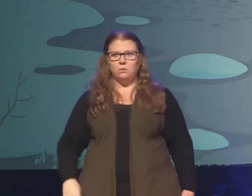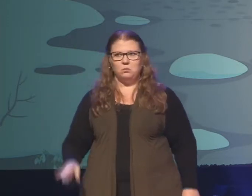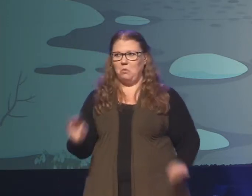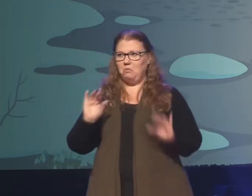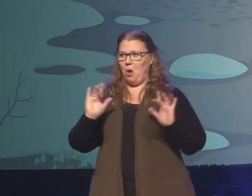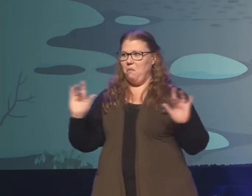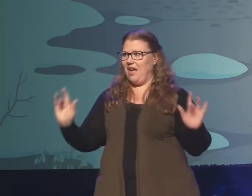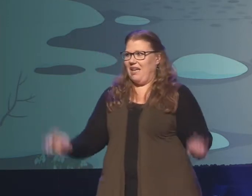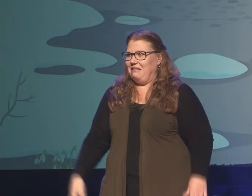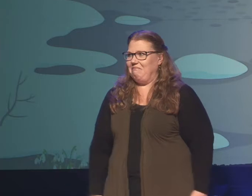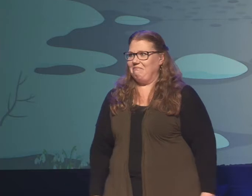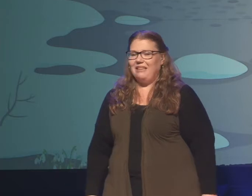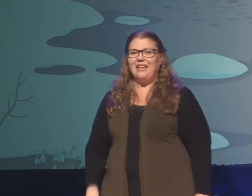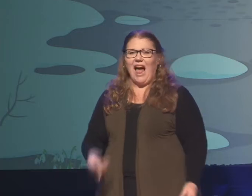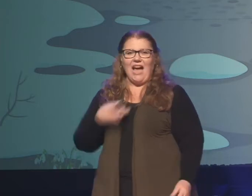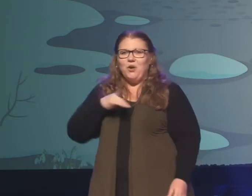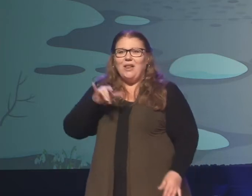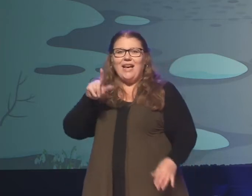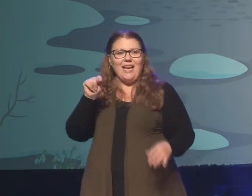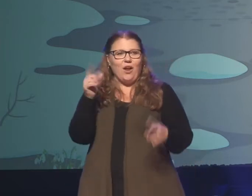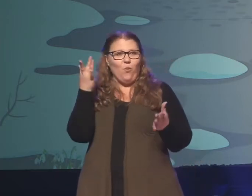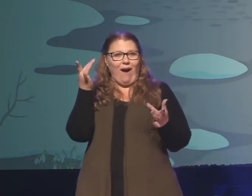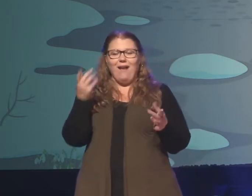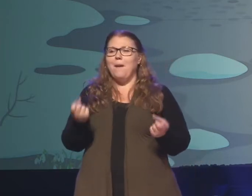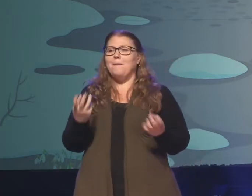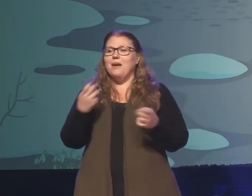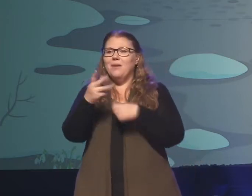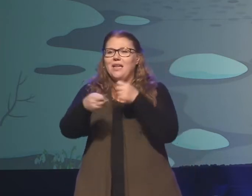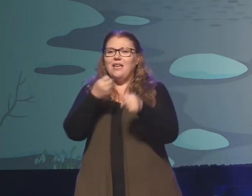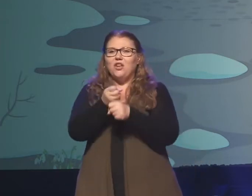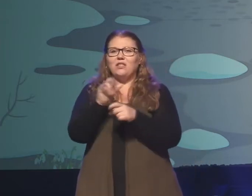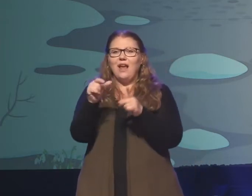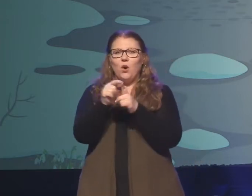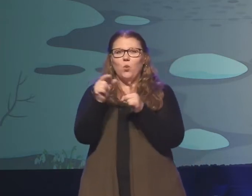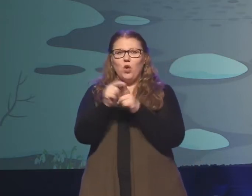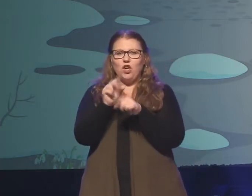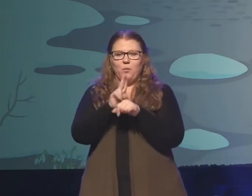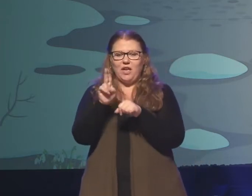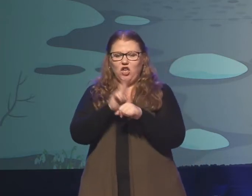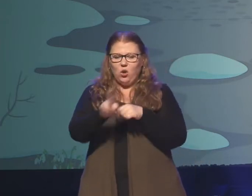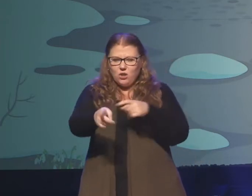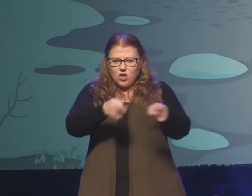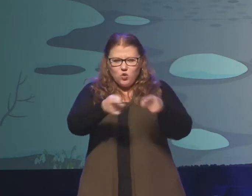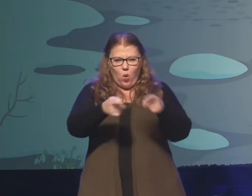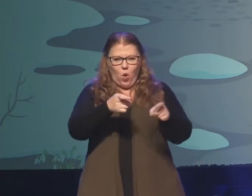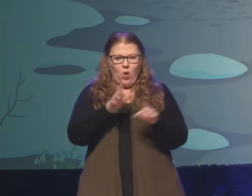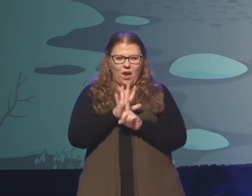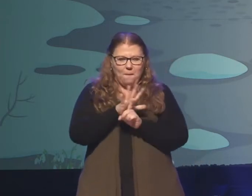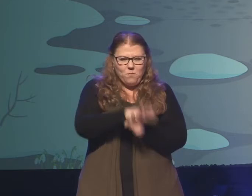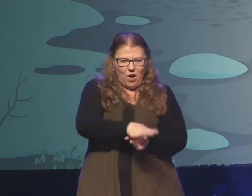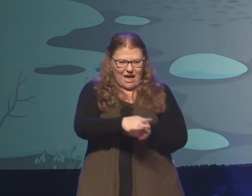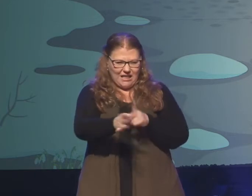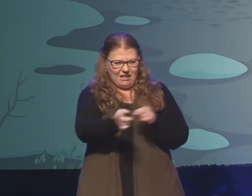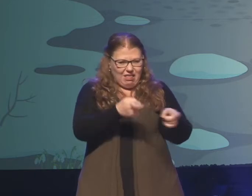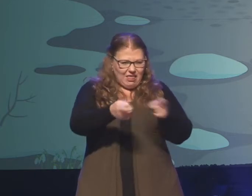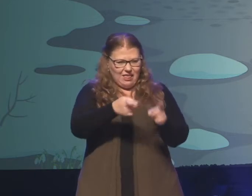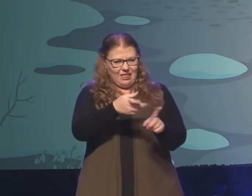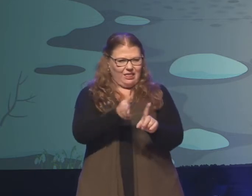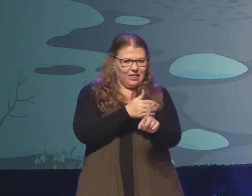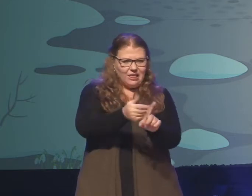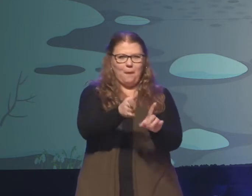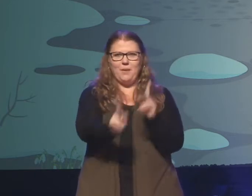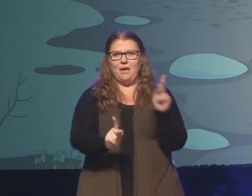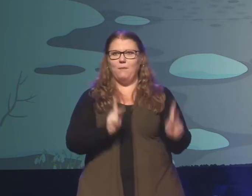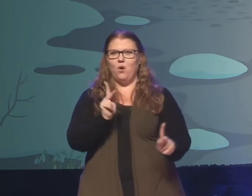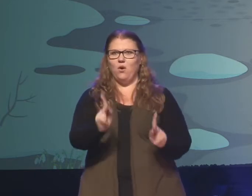in the room. That's good. I don't like it because for many, many years, that word has been used to control and oppress and manipulate people. And so